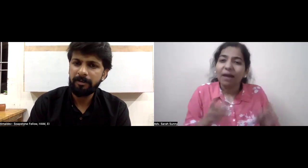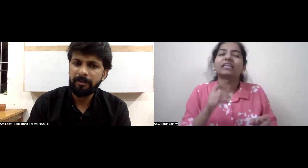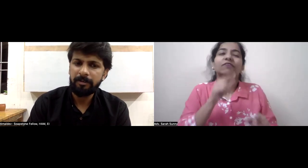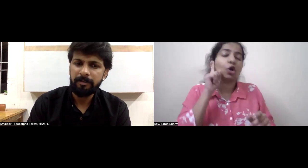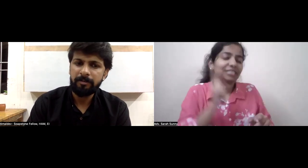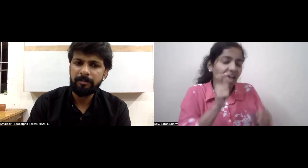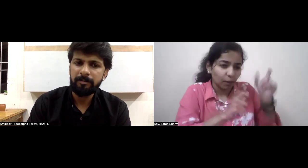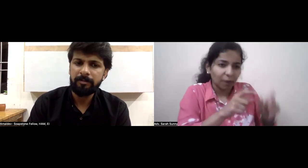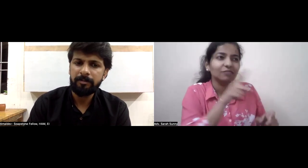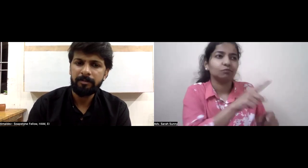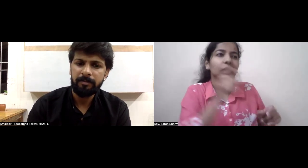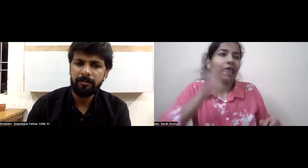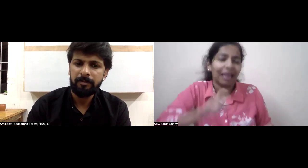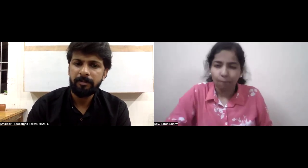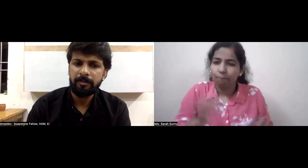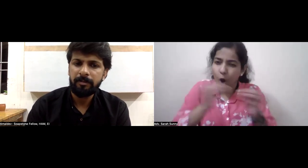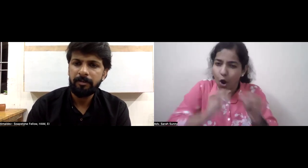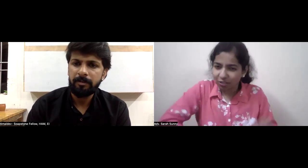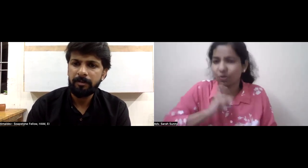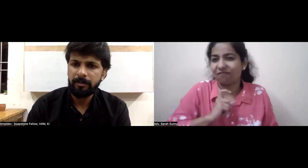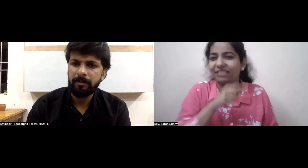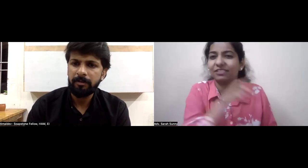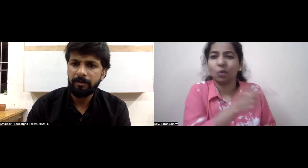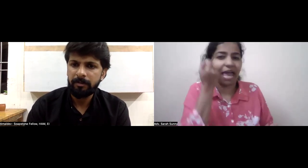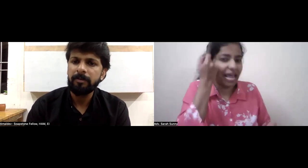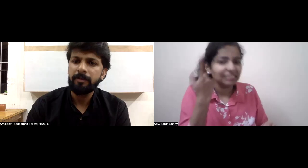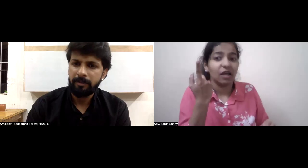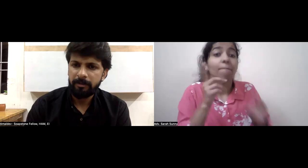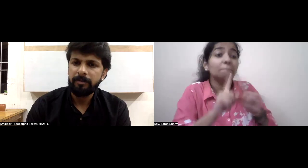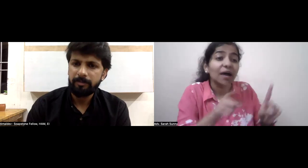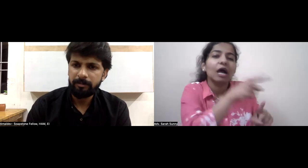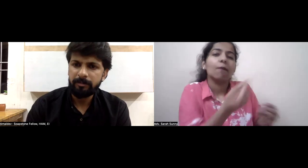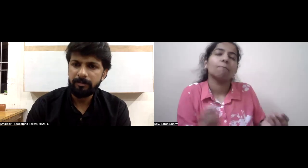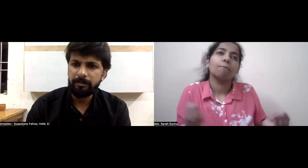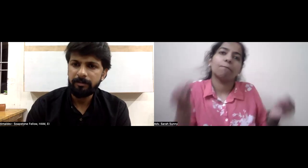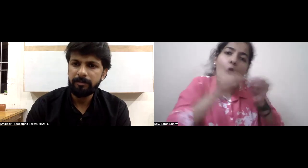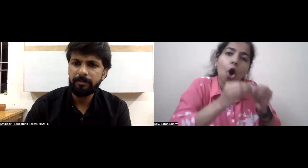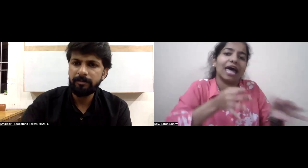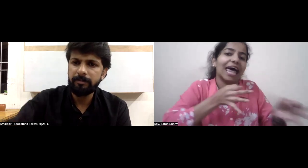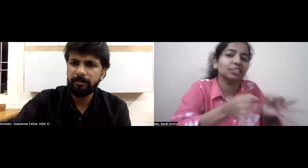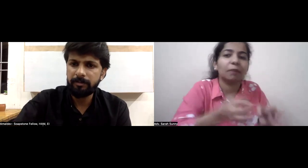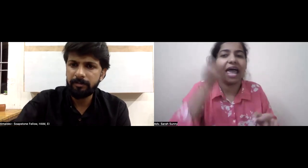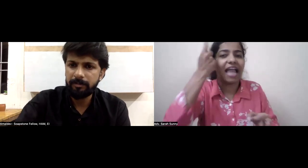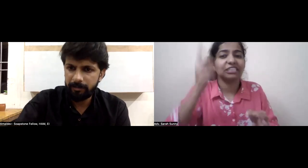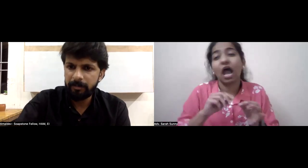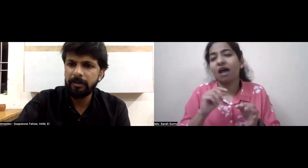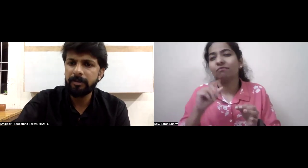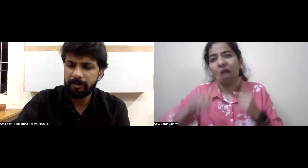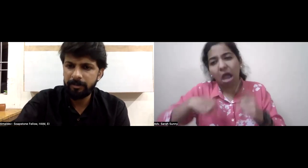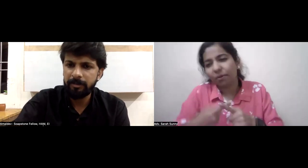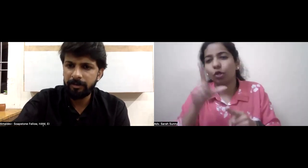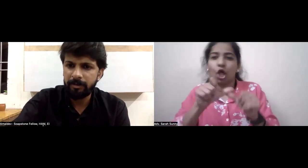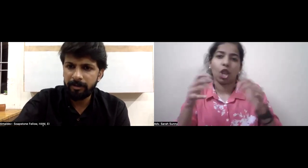to person, all right. But I feel that deaf people lack in confidence, and that confidence needs to be